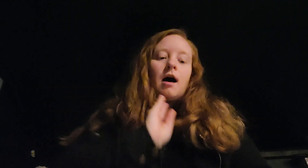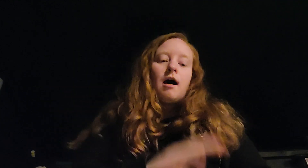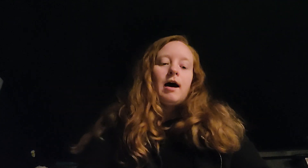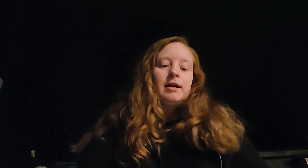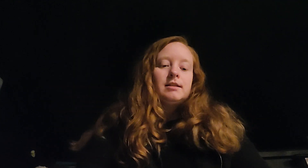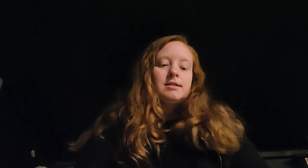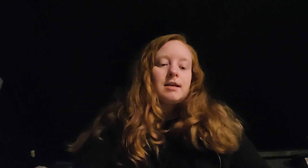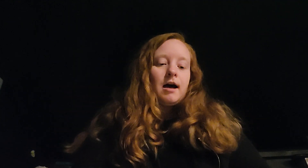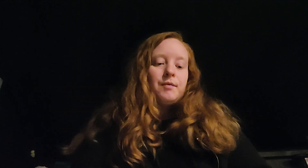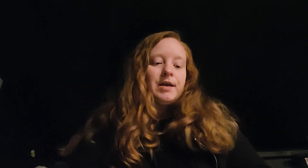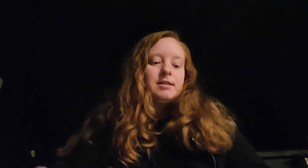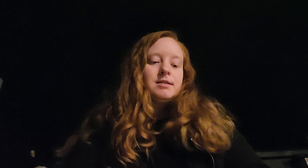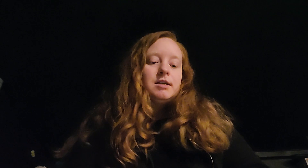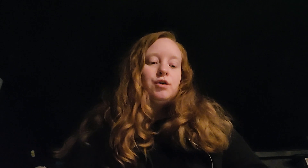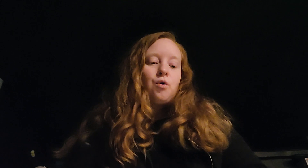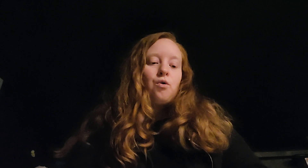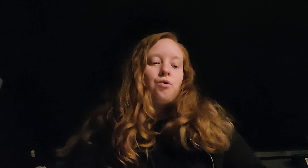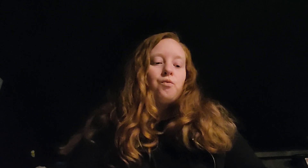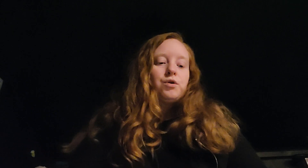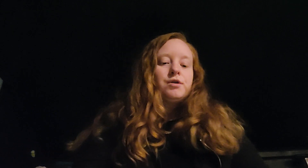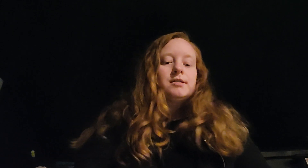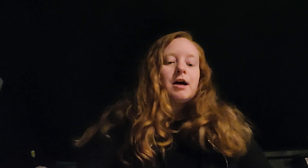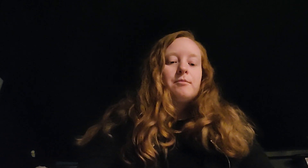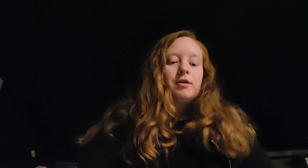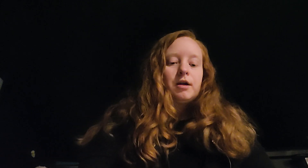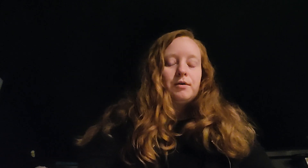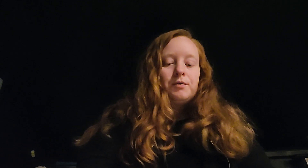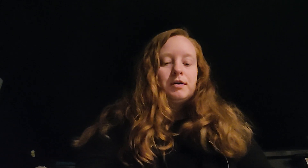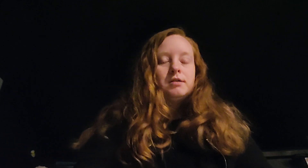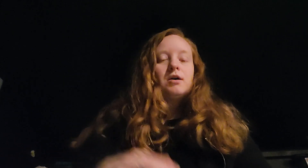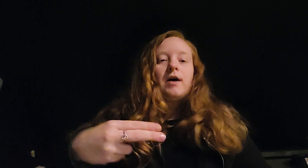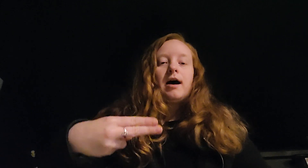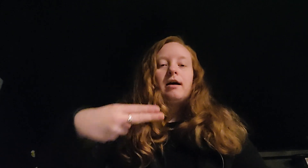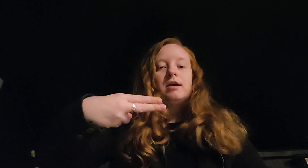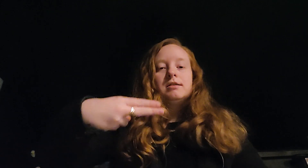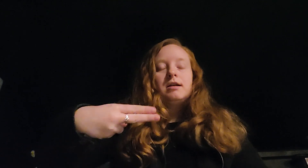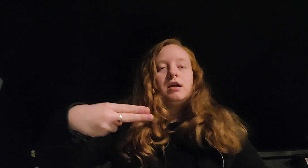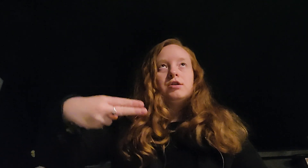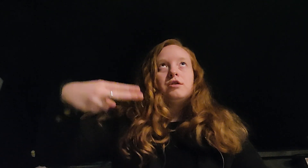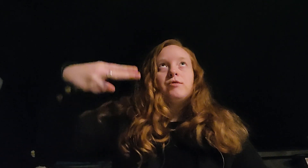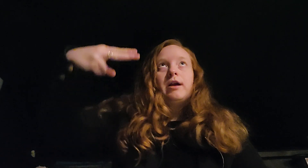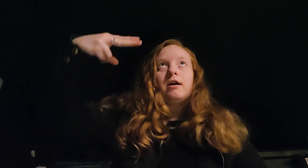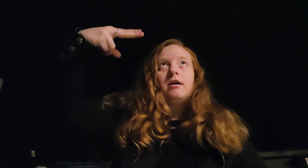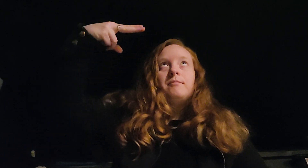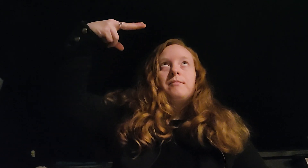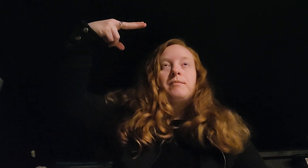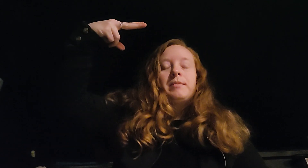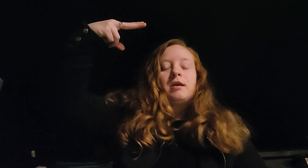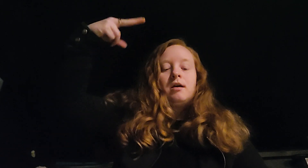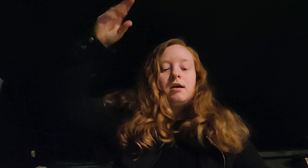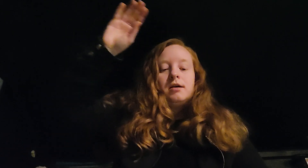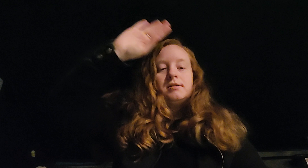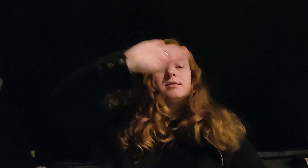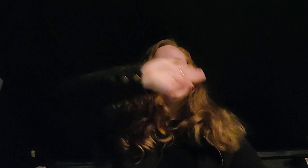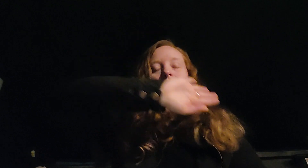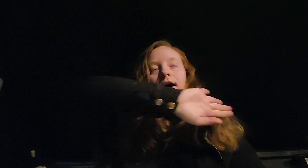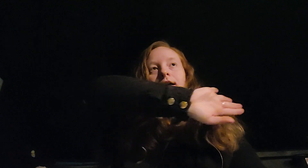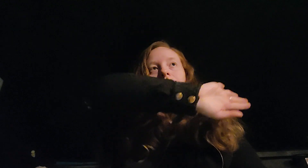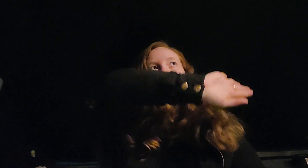High in the sky, we can see the whole world down below. So high is an H, you bring it up. Sky is